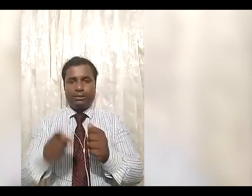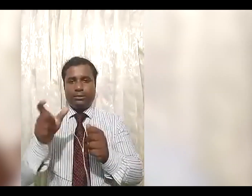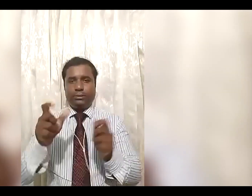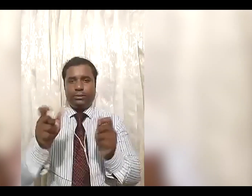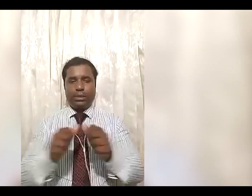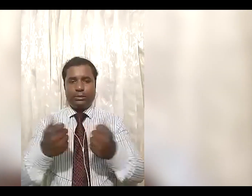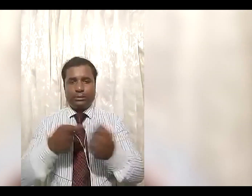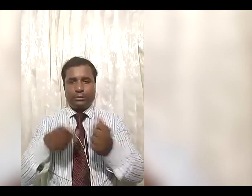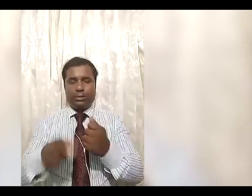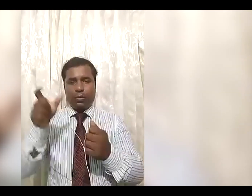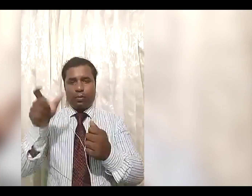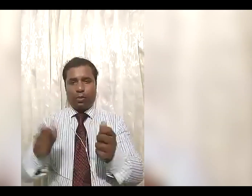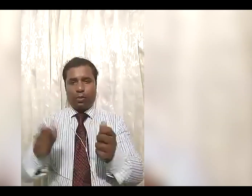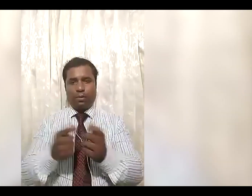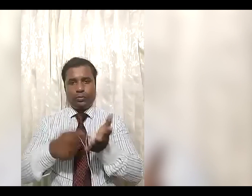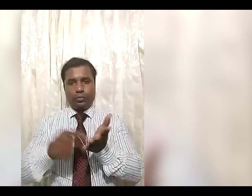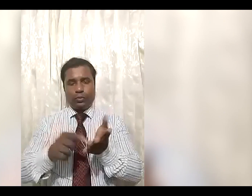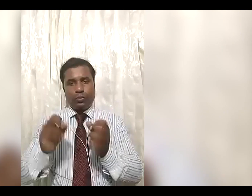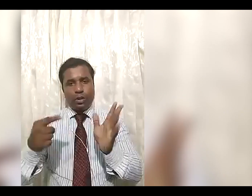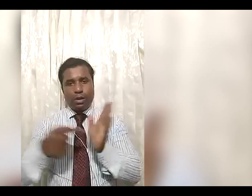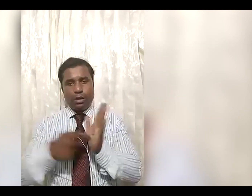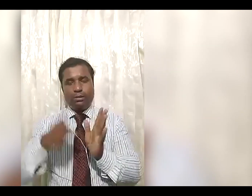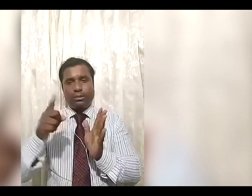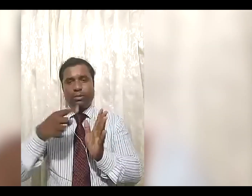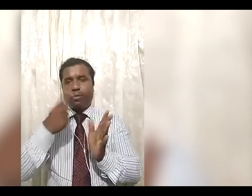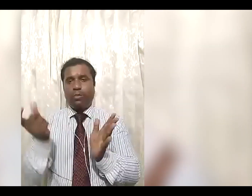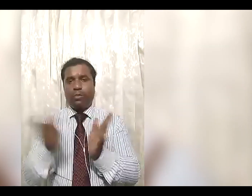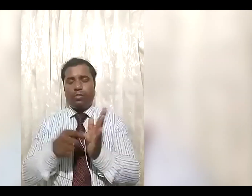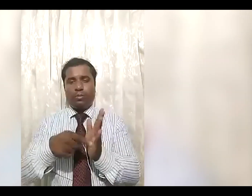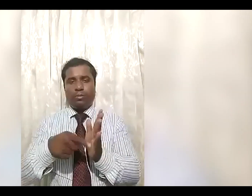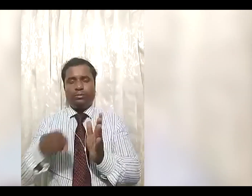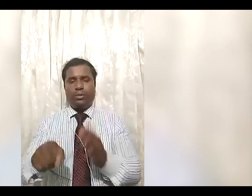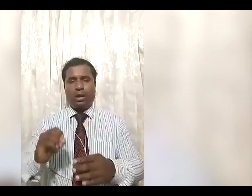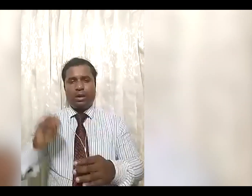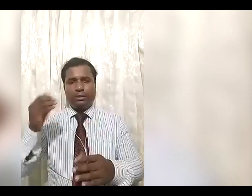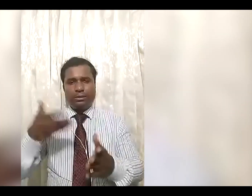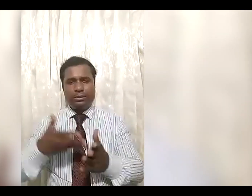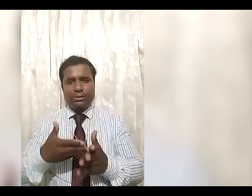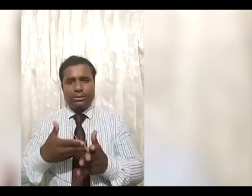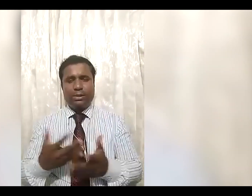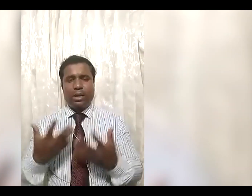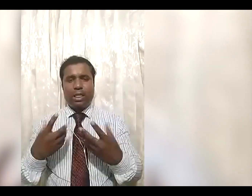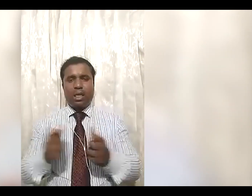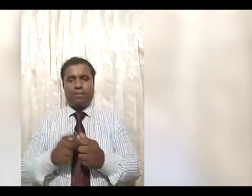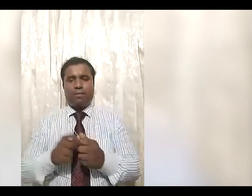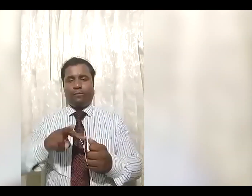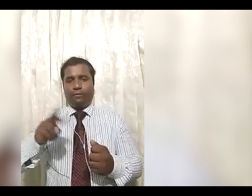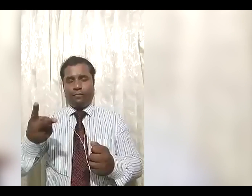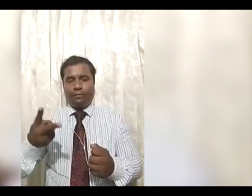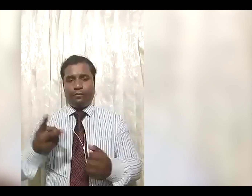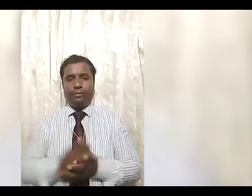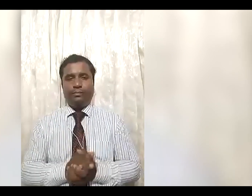so that everyone can vote. And so they are actually, they have a vote by telephone system